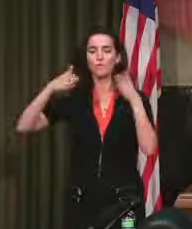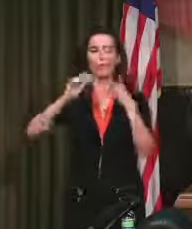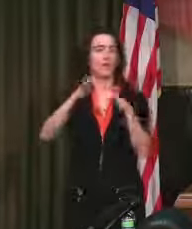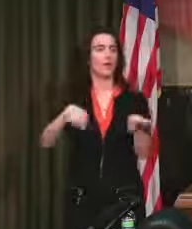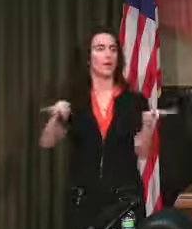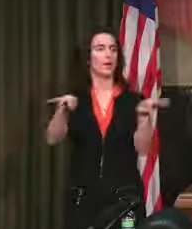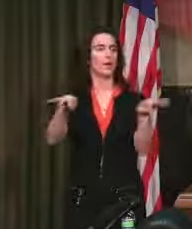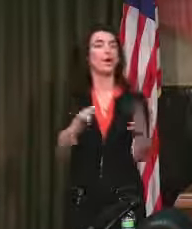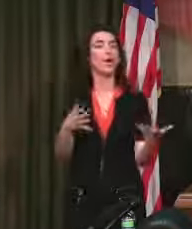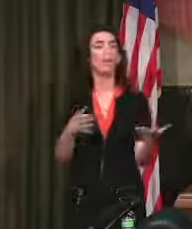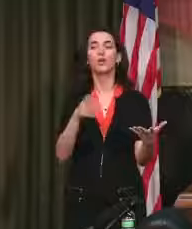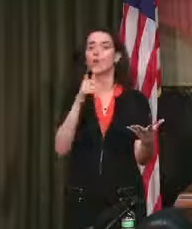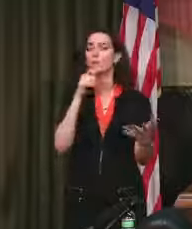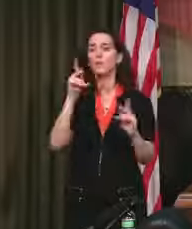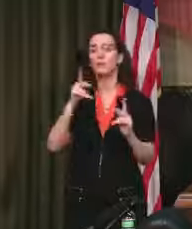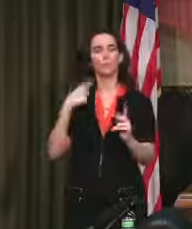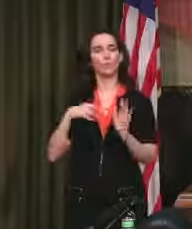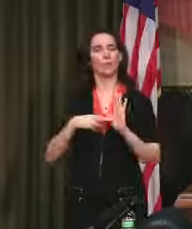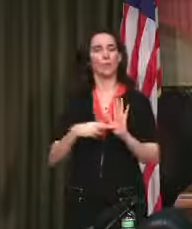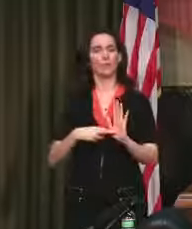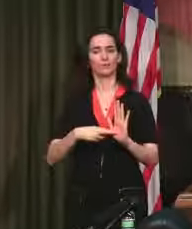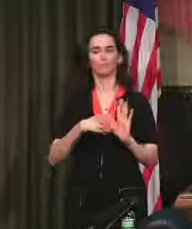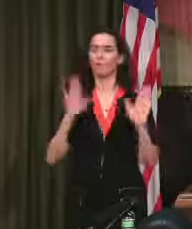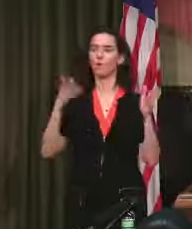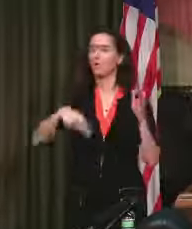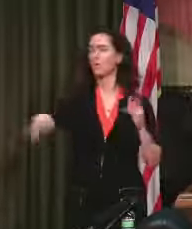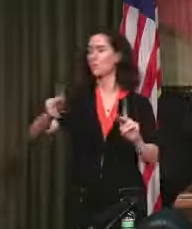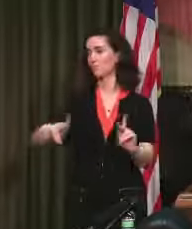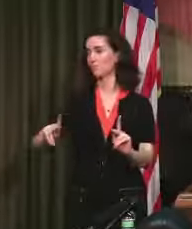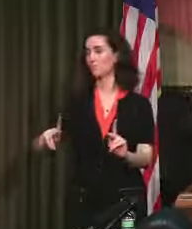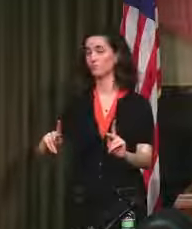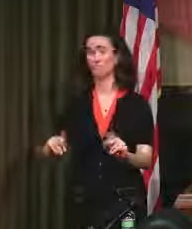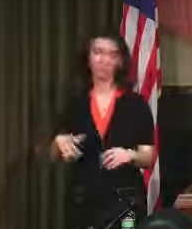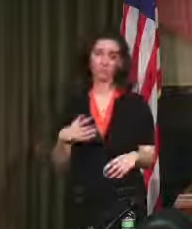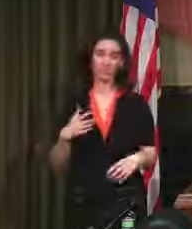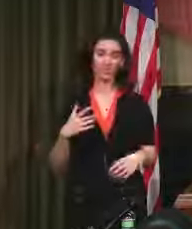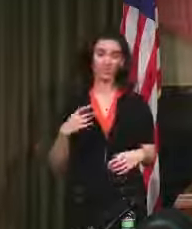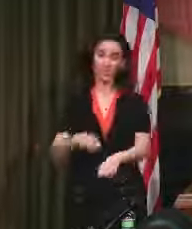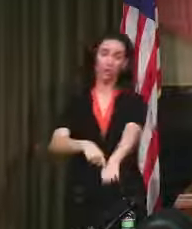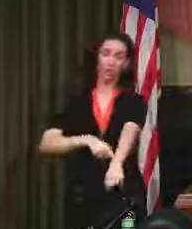that we are here to represent. And no, it shouldn't have taken this long.